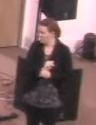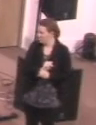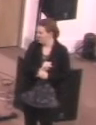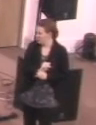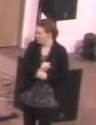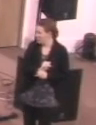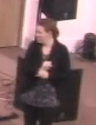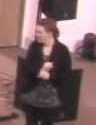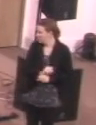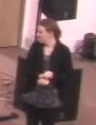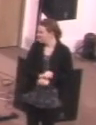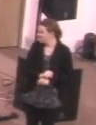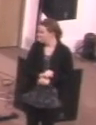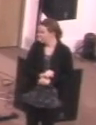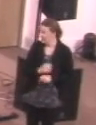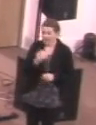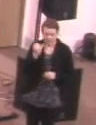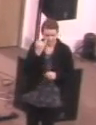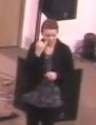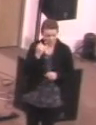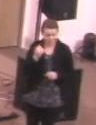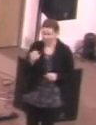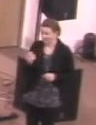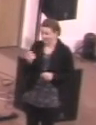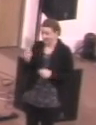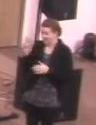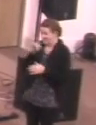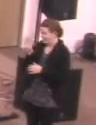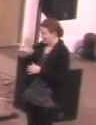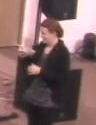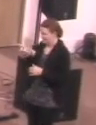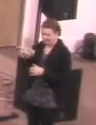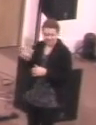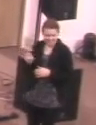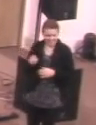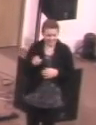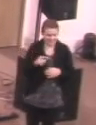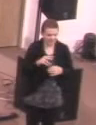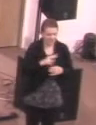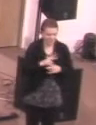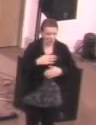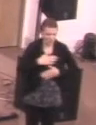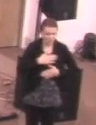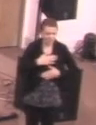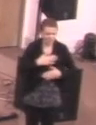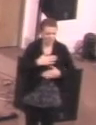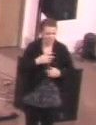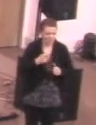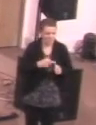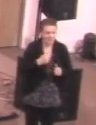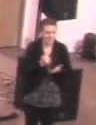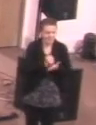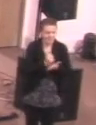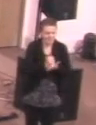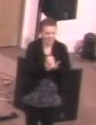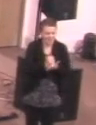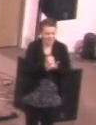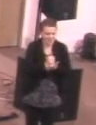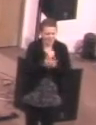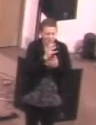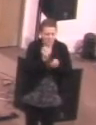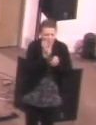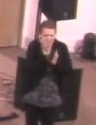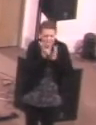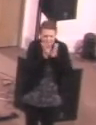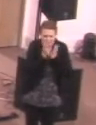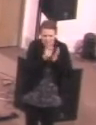So I know that they are very appreciative of the help that we have as well. And I would like, I don't want to embarrass you,